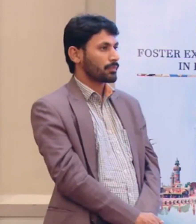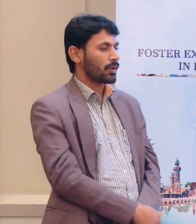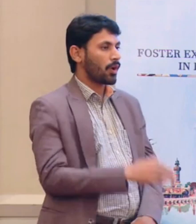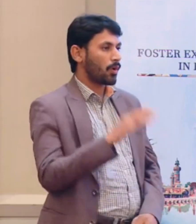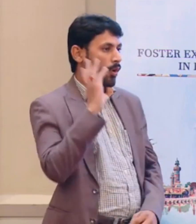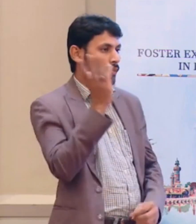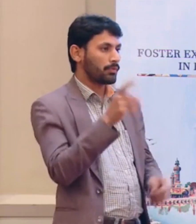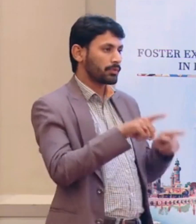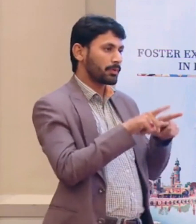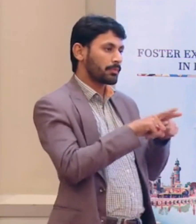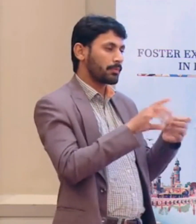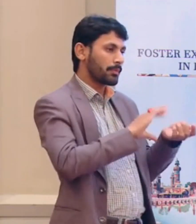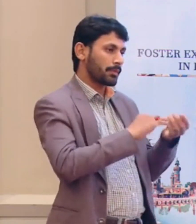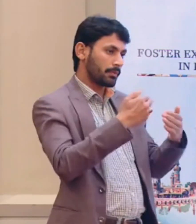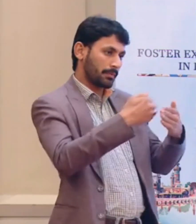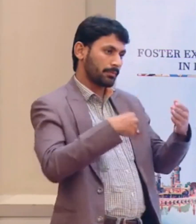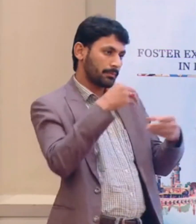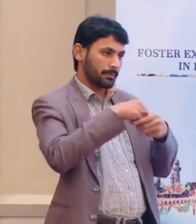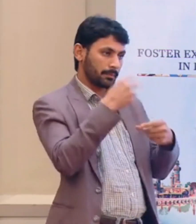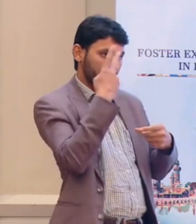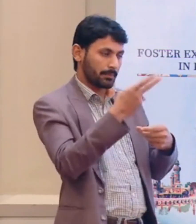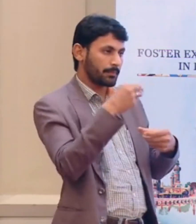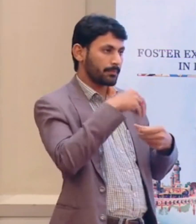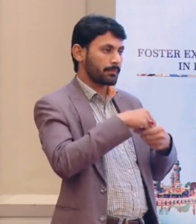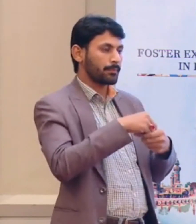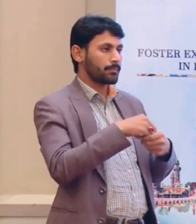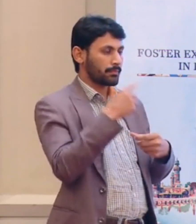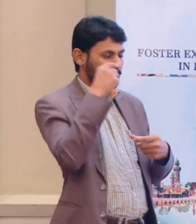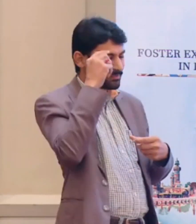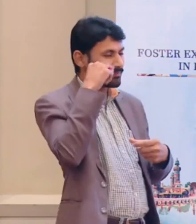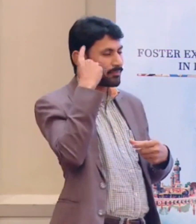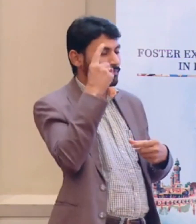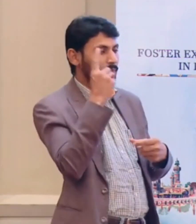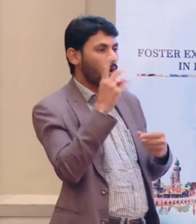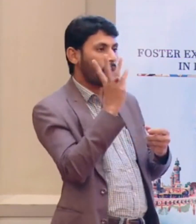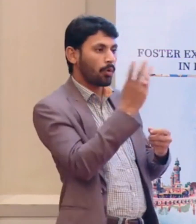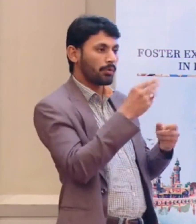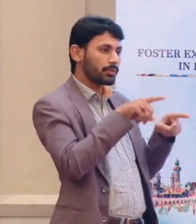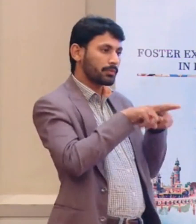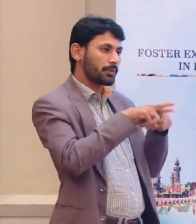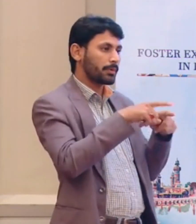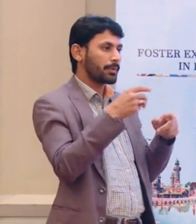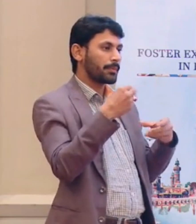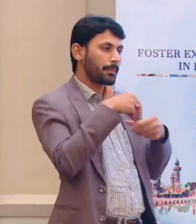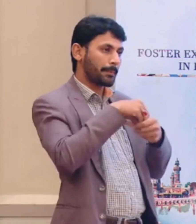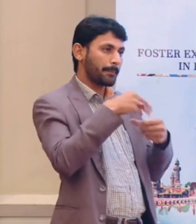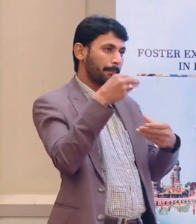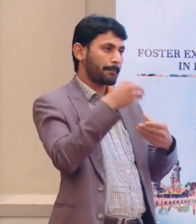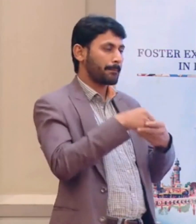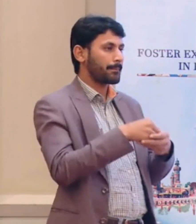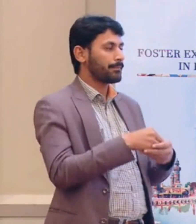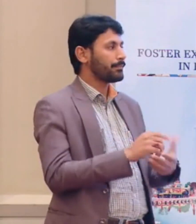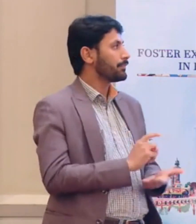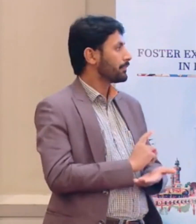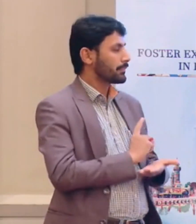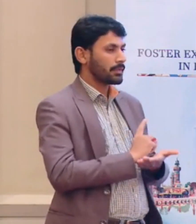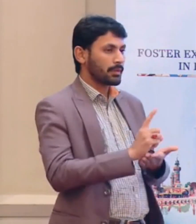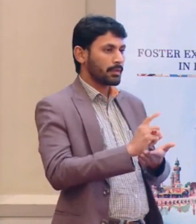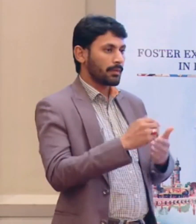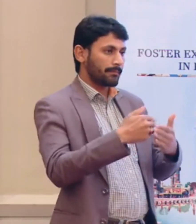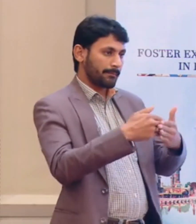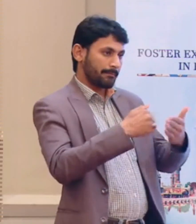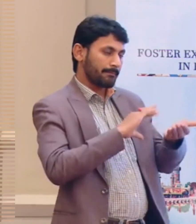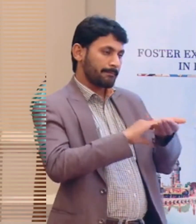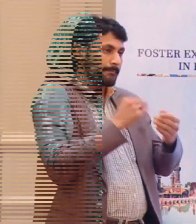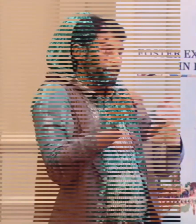many other type of dystonia in which they're moving their necks, moving their eyes, blepharospasms. So this is a focal dystonia